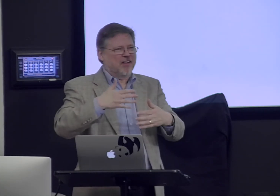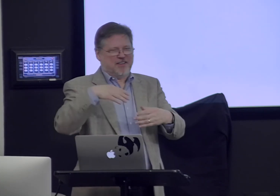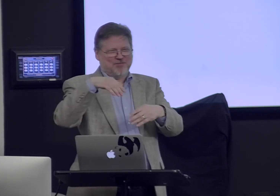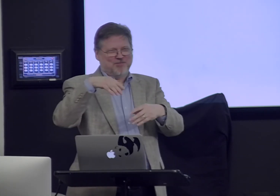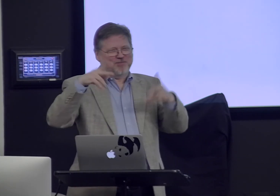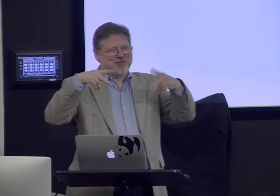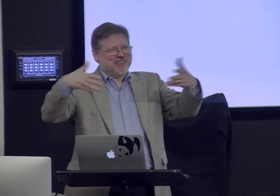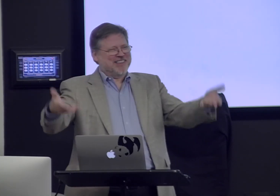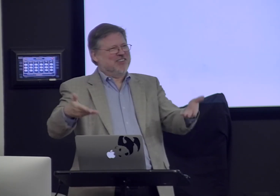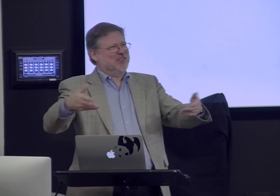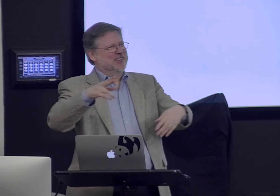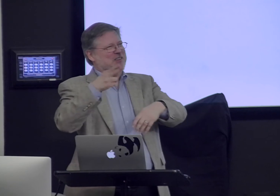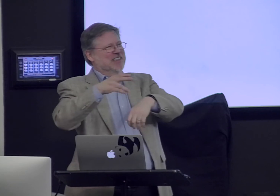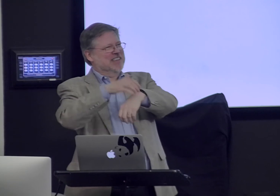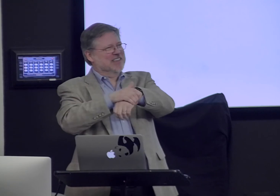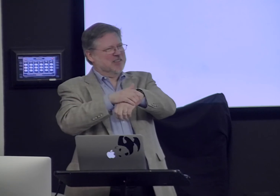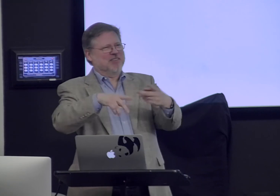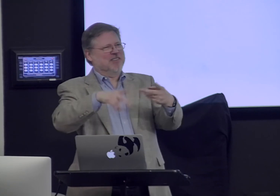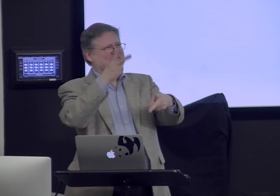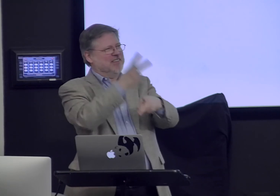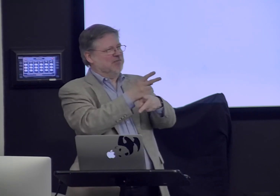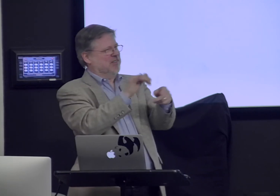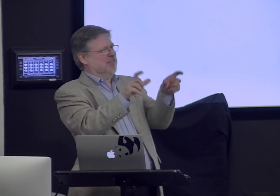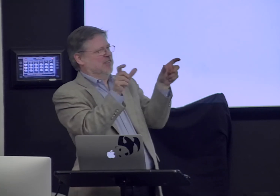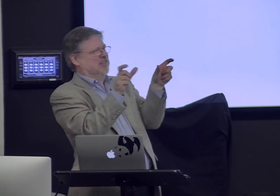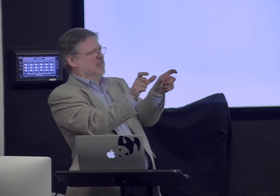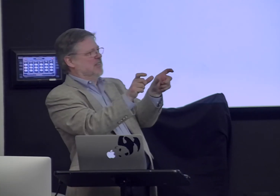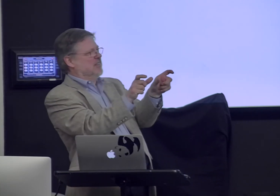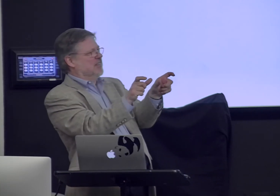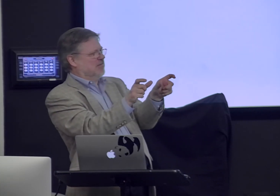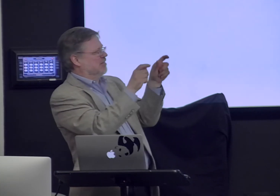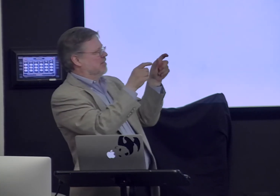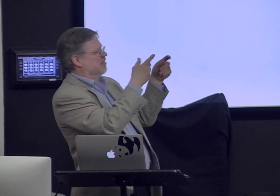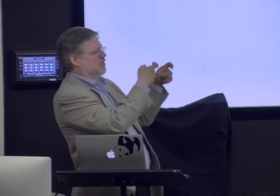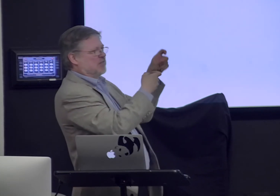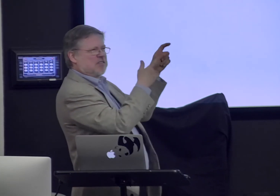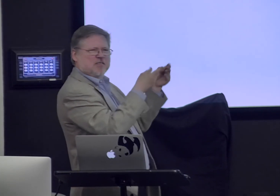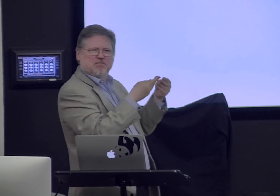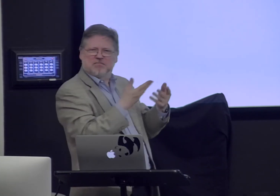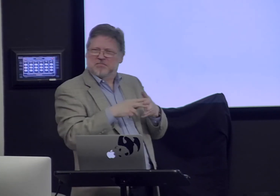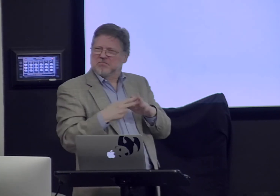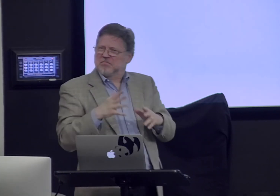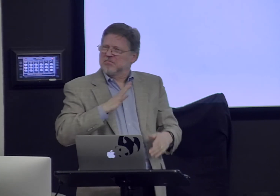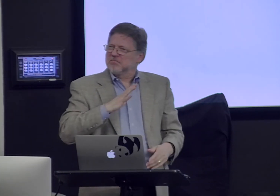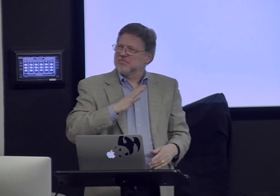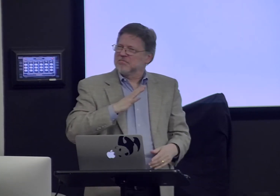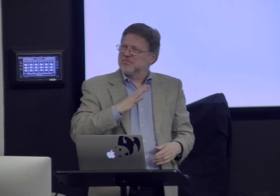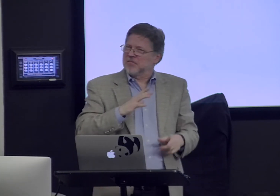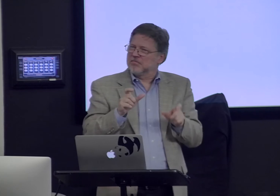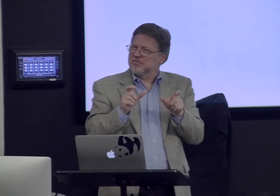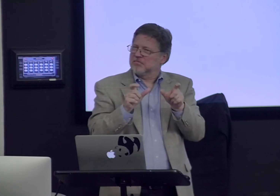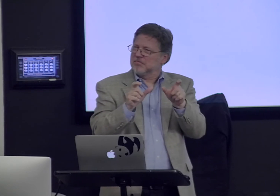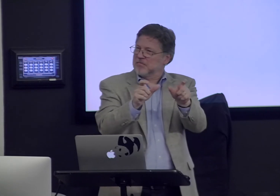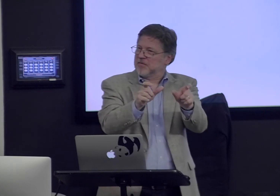had French Sign Language that was imported to the United States. So we were able to keep some of the same paradigms and